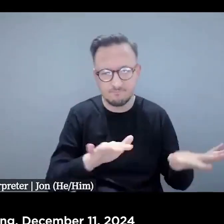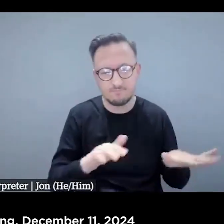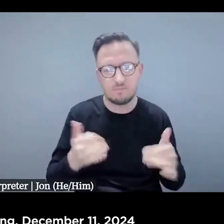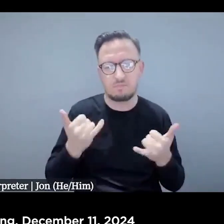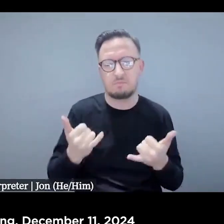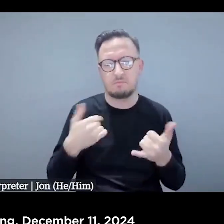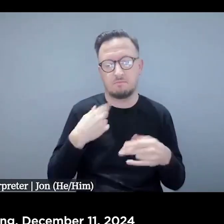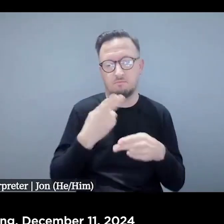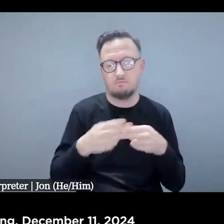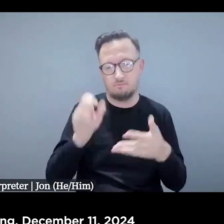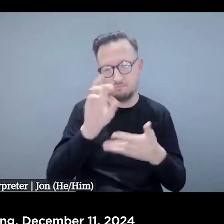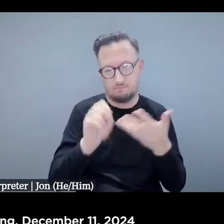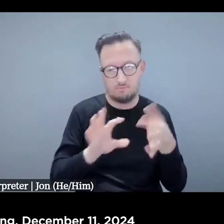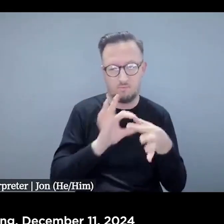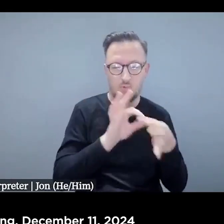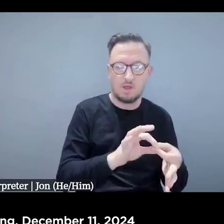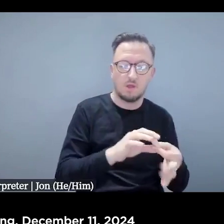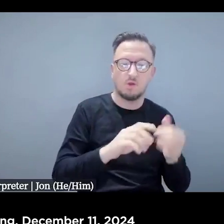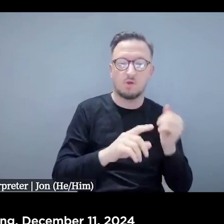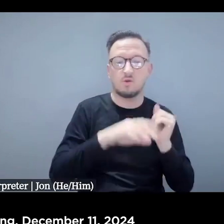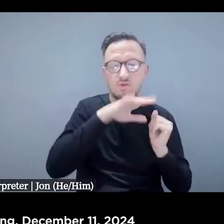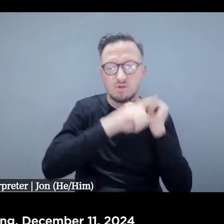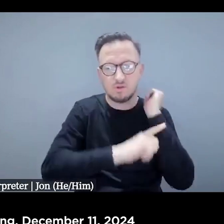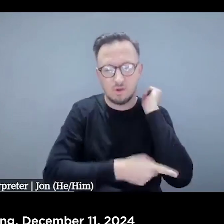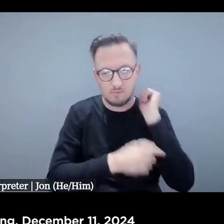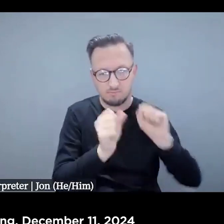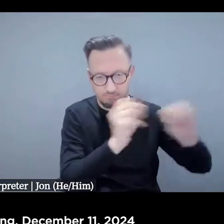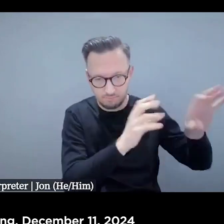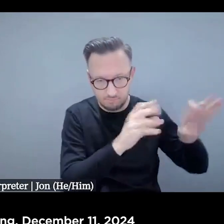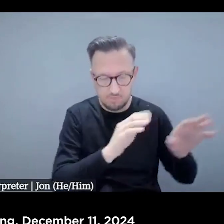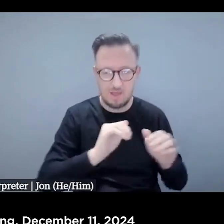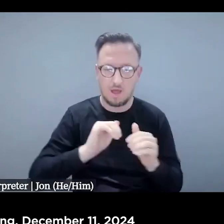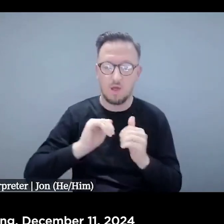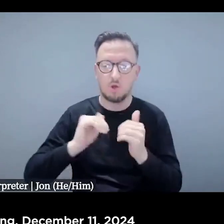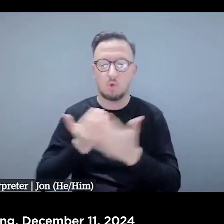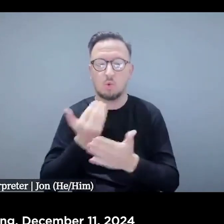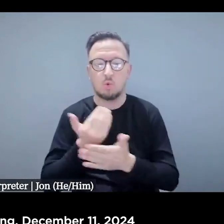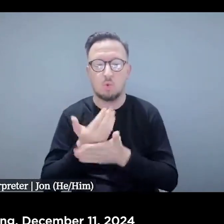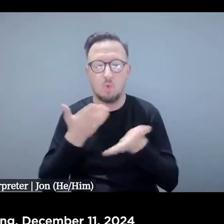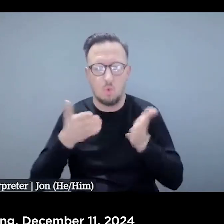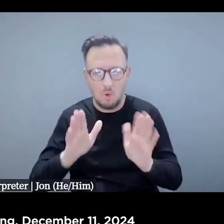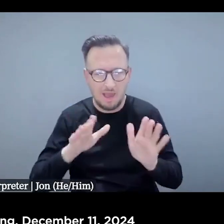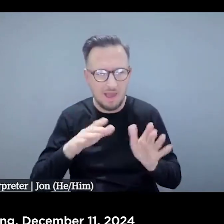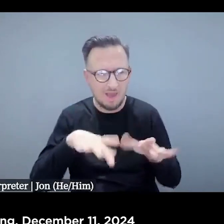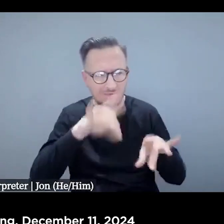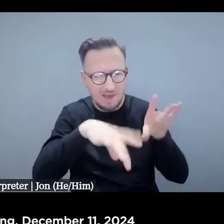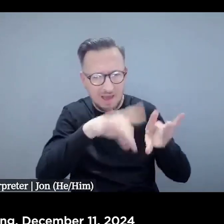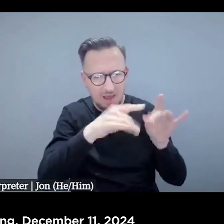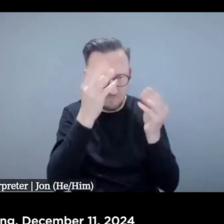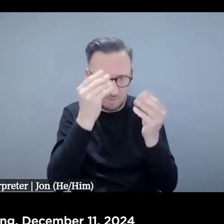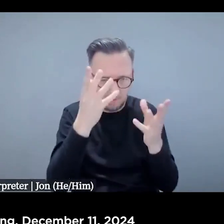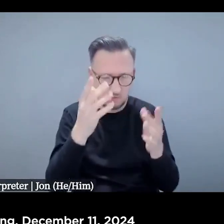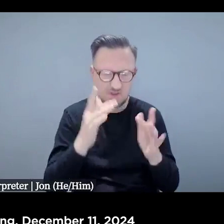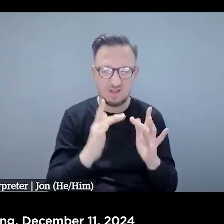on storm debris removal, a new way to stay informed about the city's recovery efforts via an